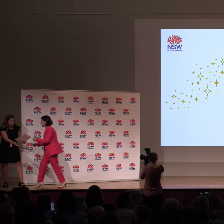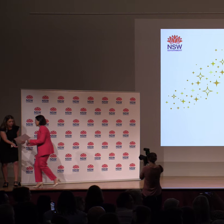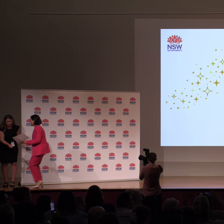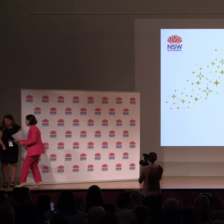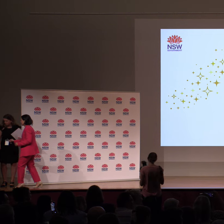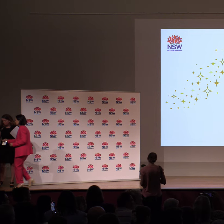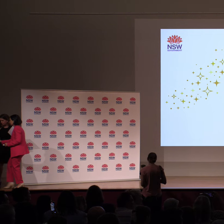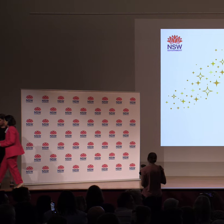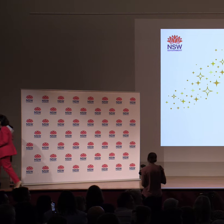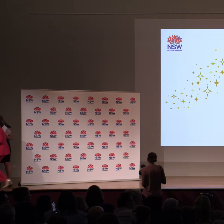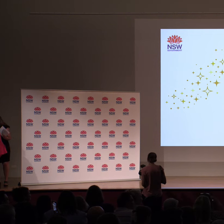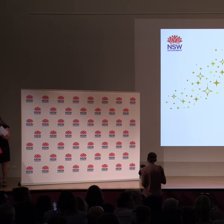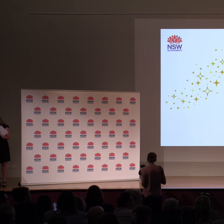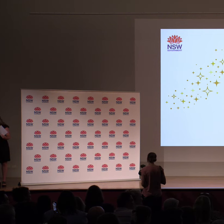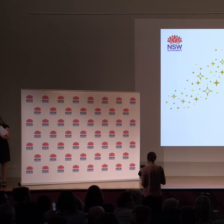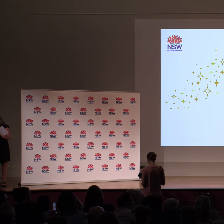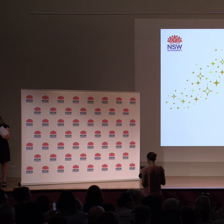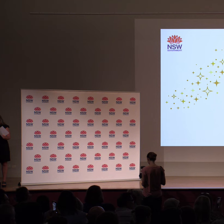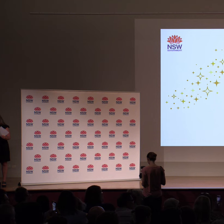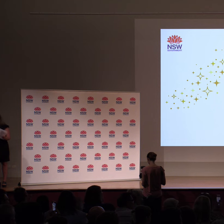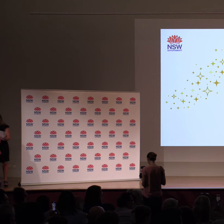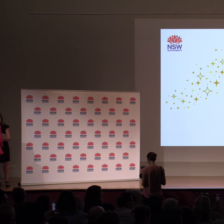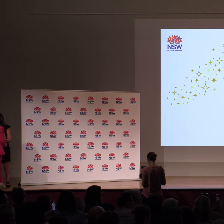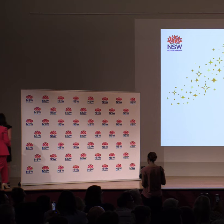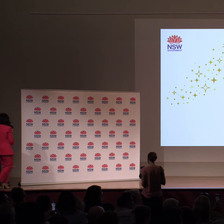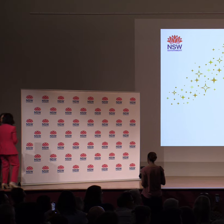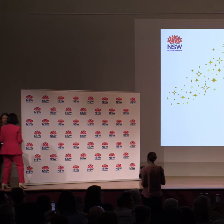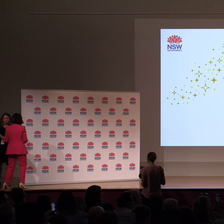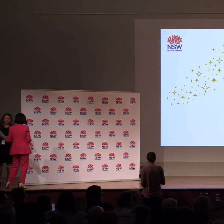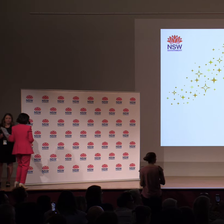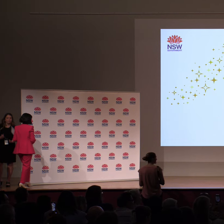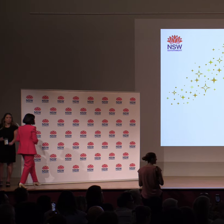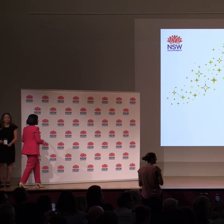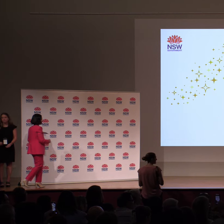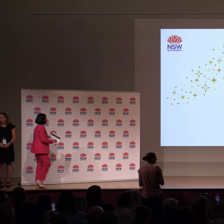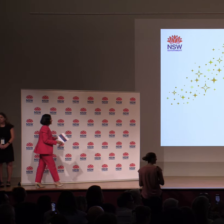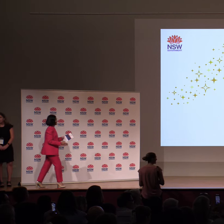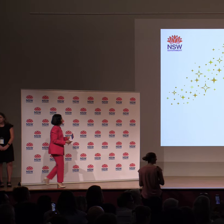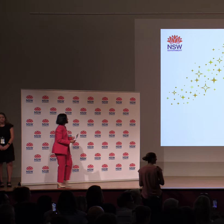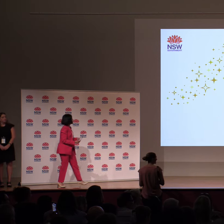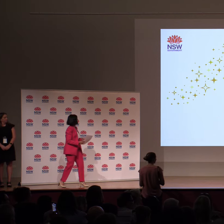place. Let's do it. Starting with Aboriginal Studies, Marguerite Ryan from Cheltenham